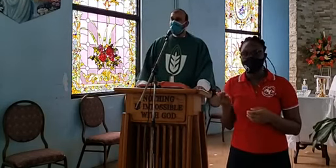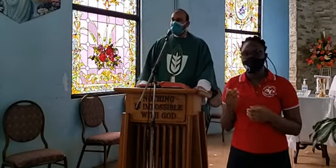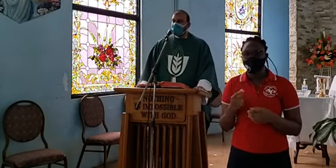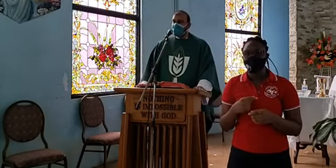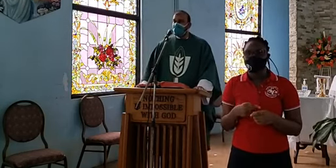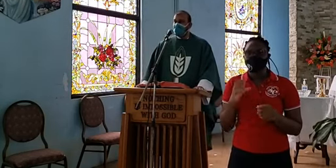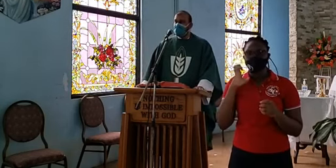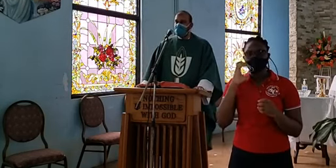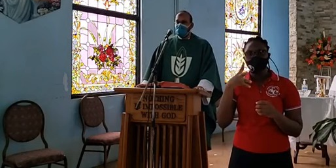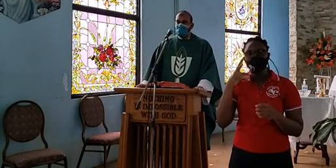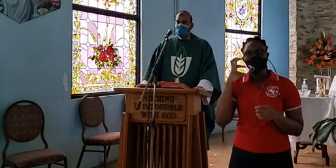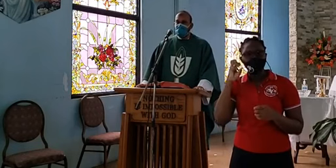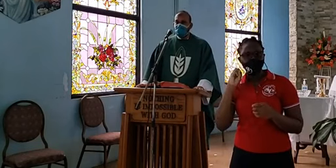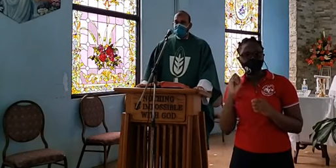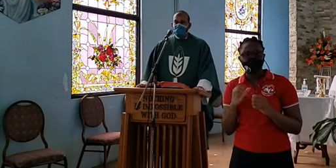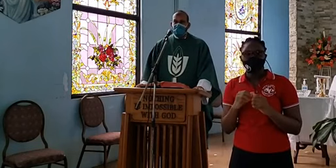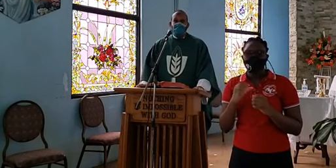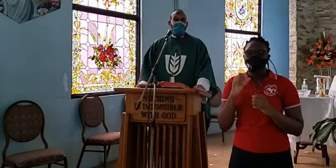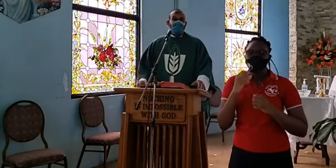was considered